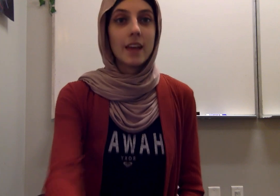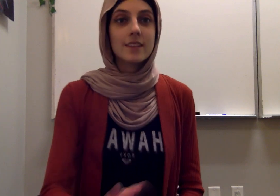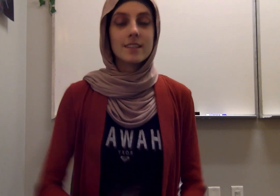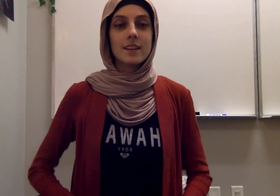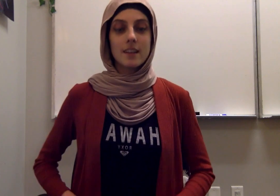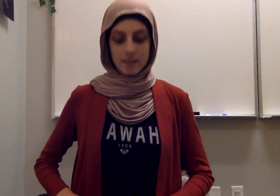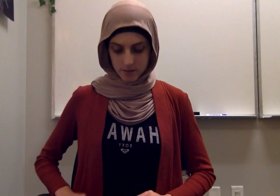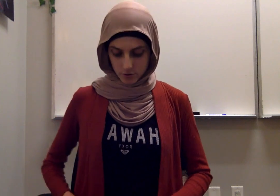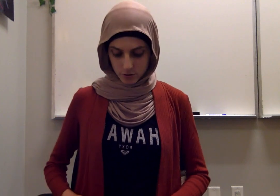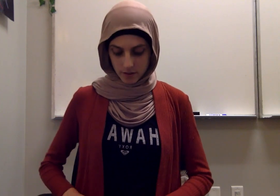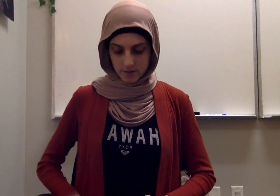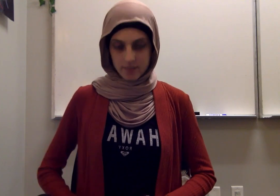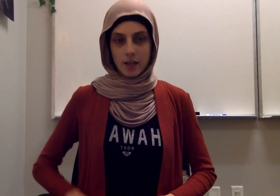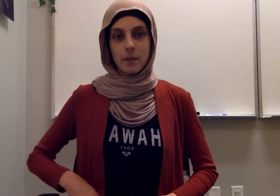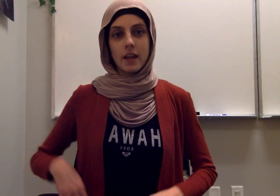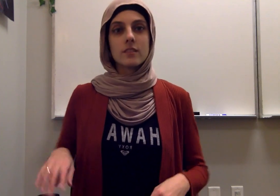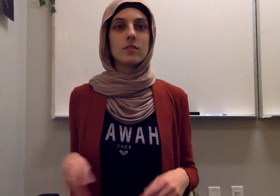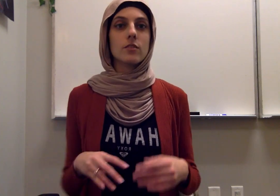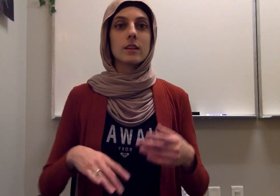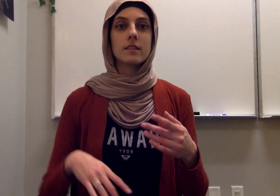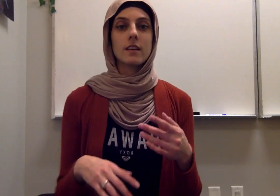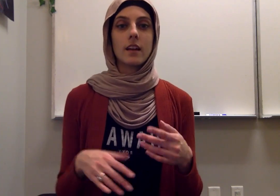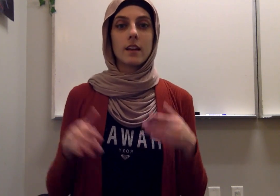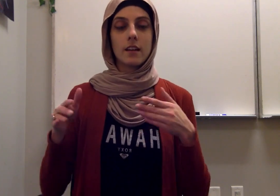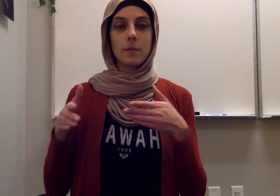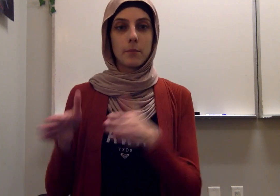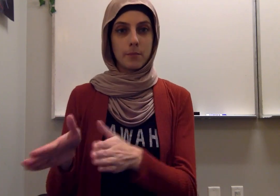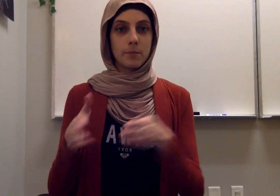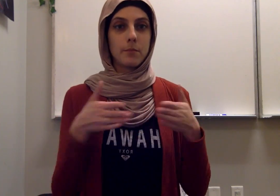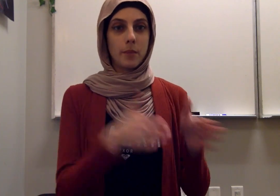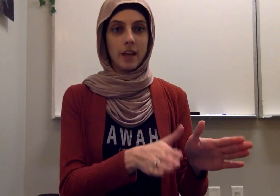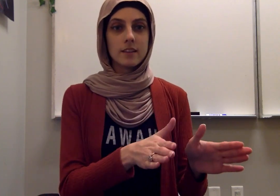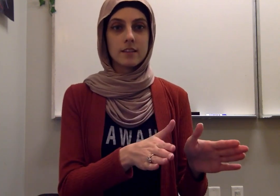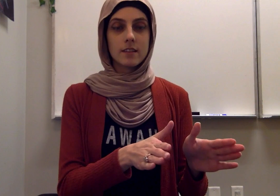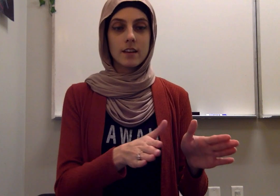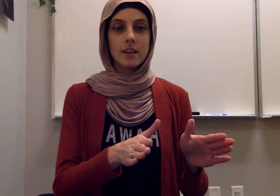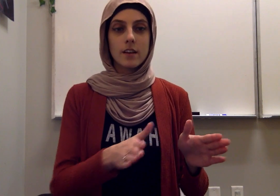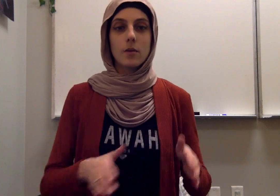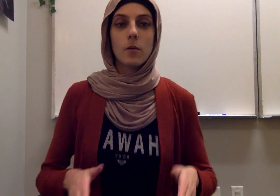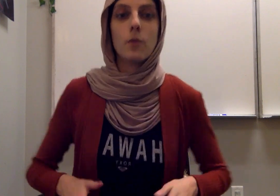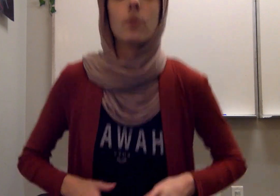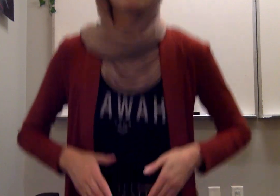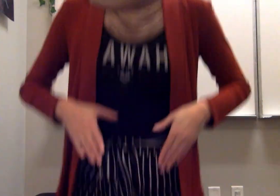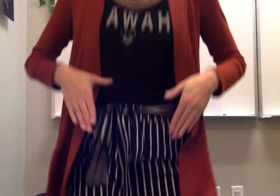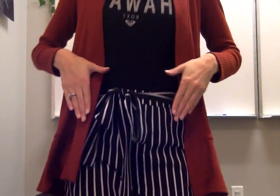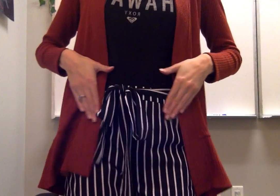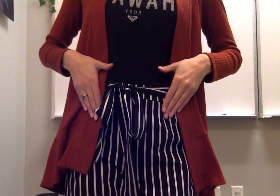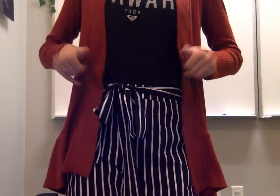Pants. There's two ways to sign pants. You can sign pants or